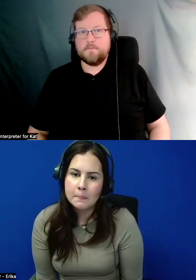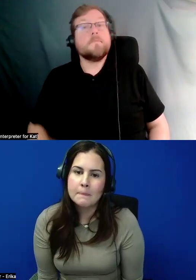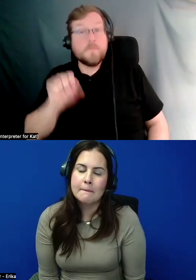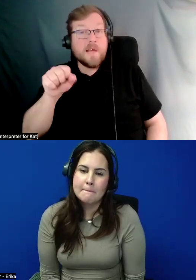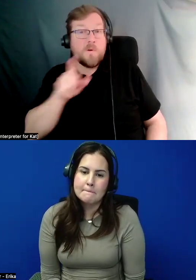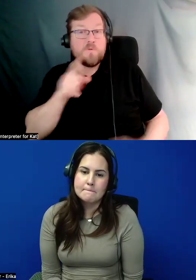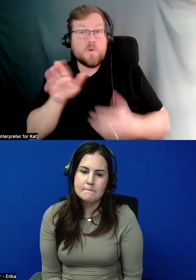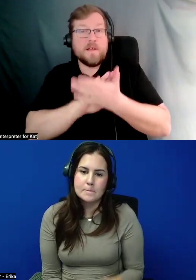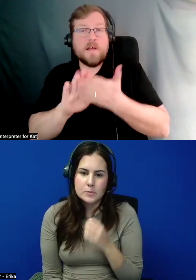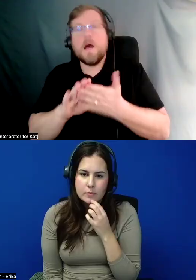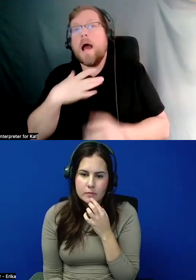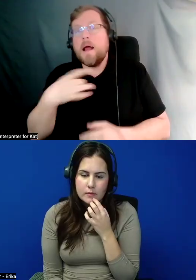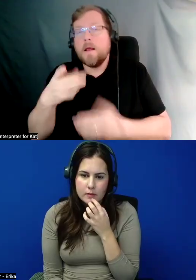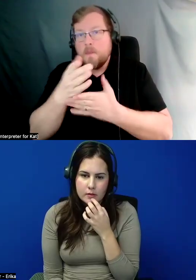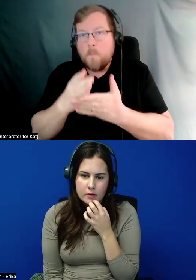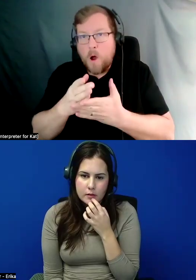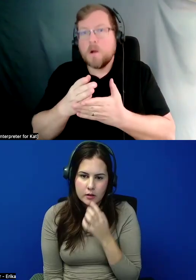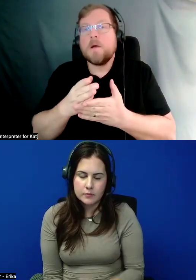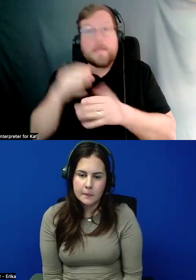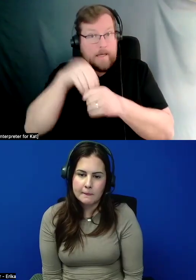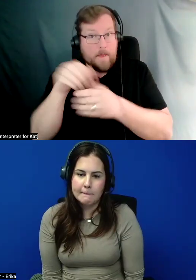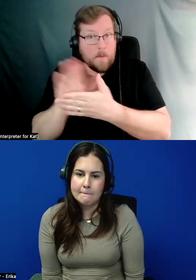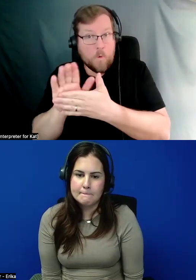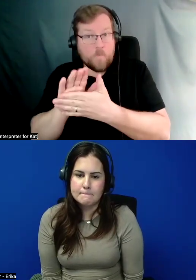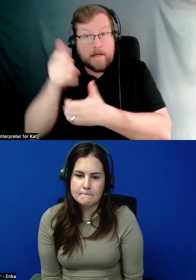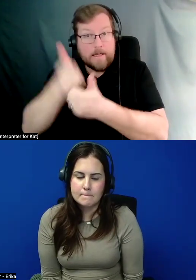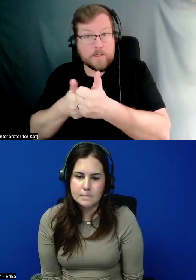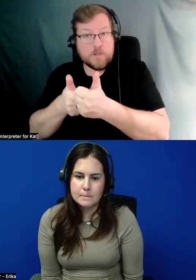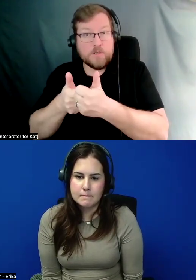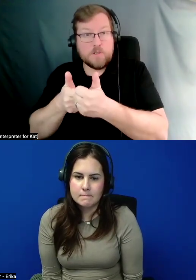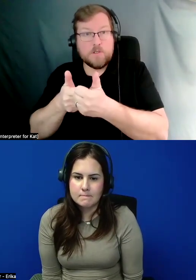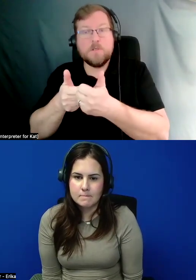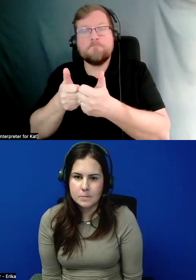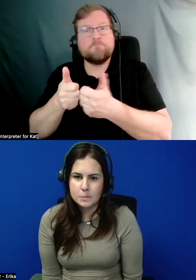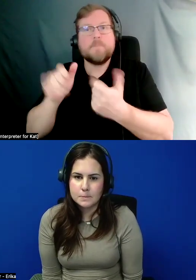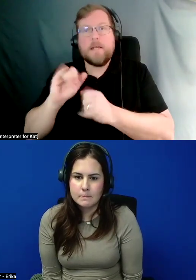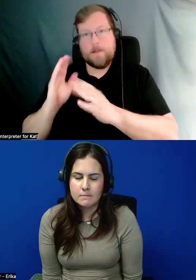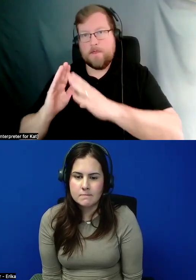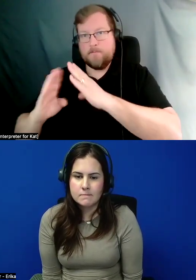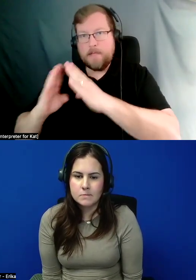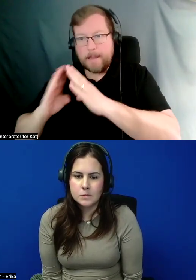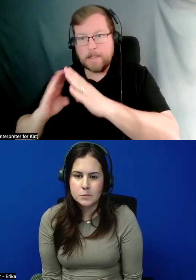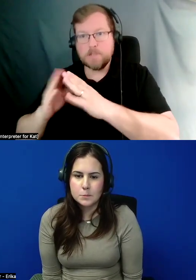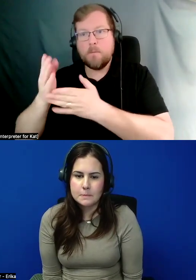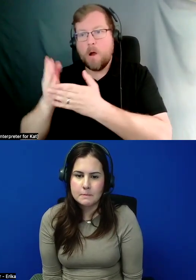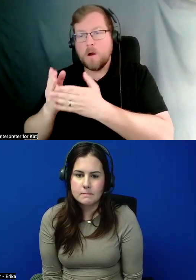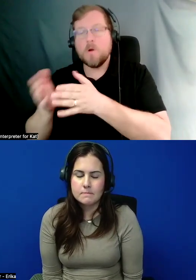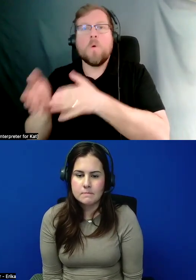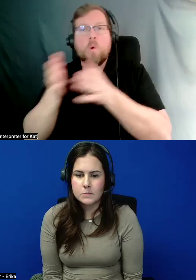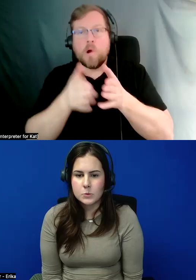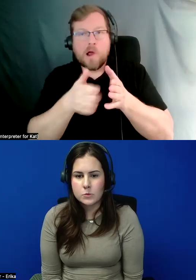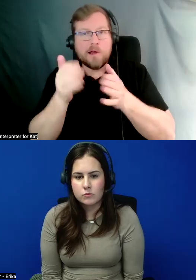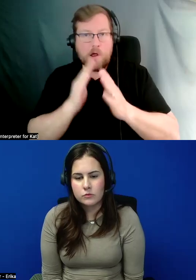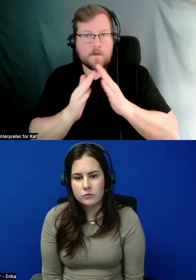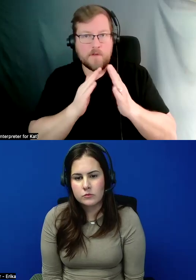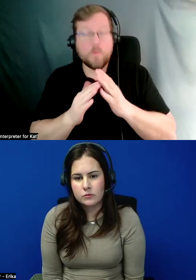I really liked the part. So in the movie, but each part, like the village, or another village when you do